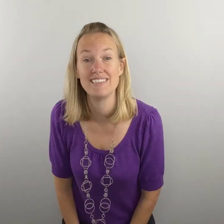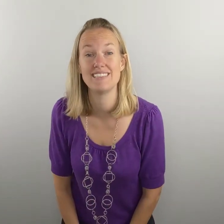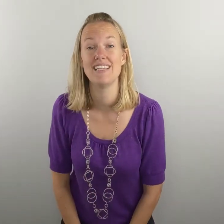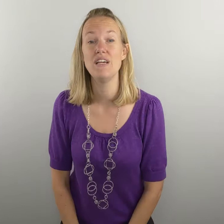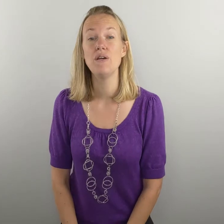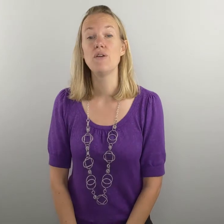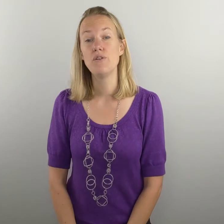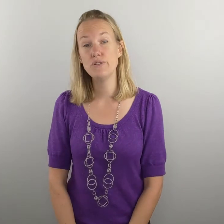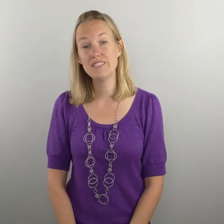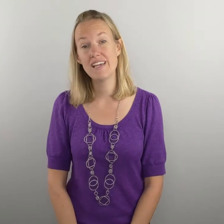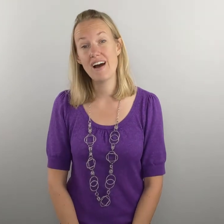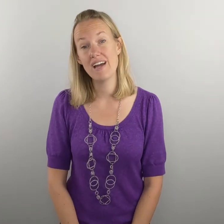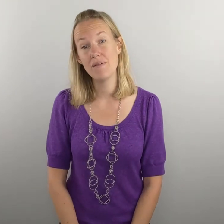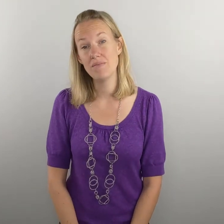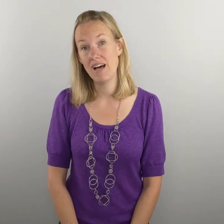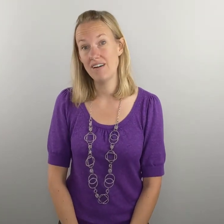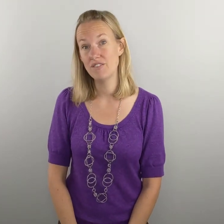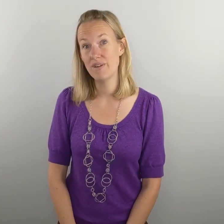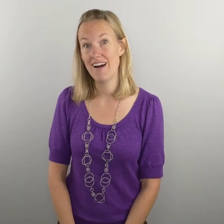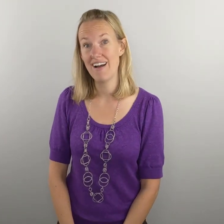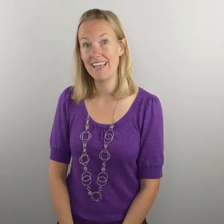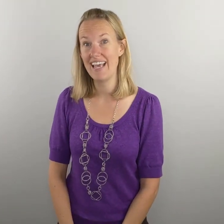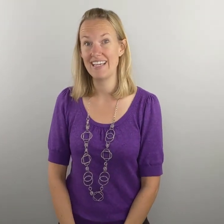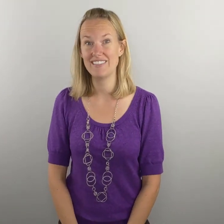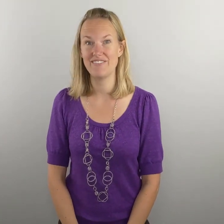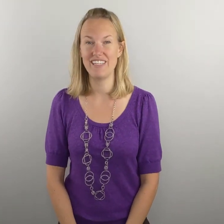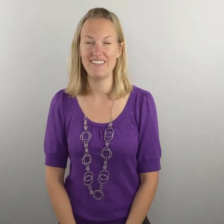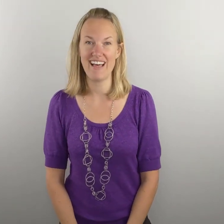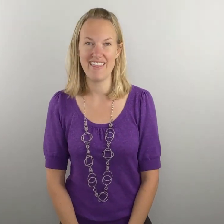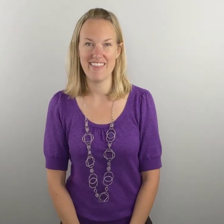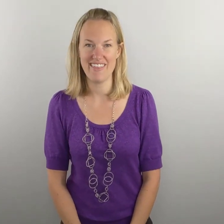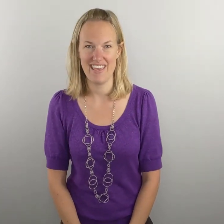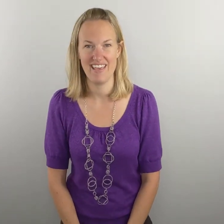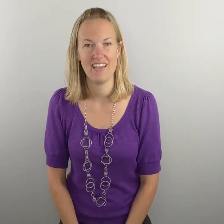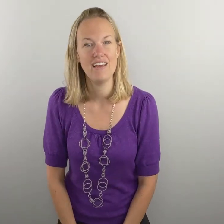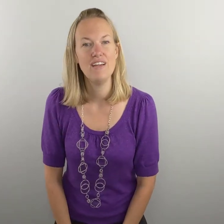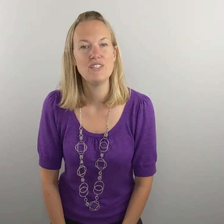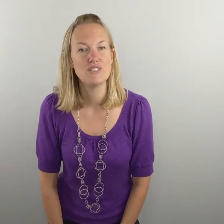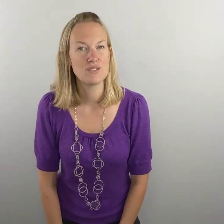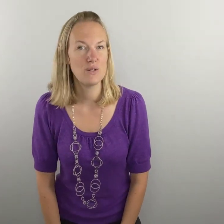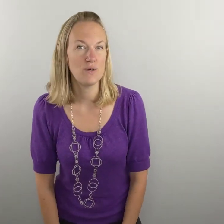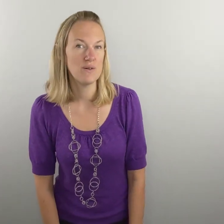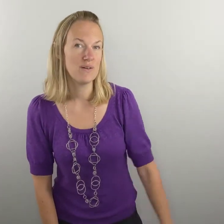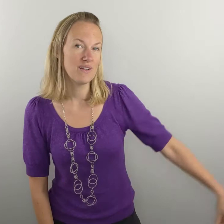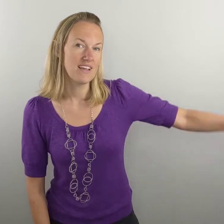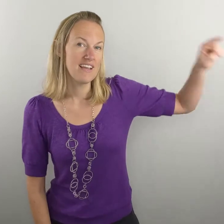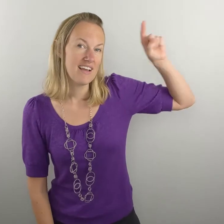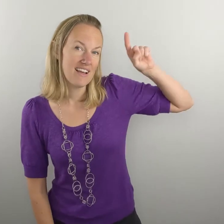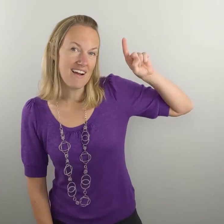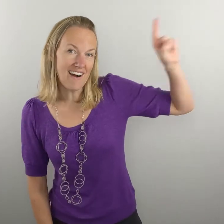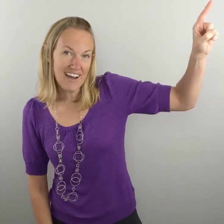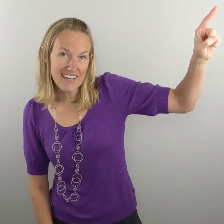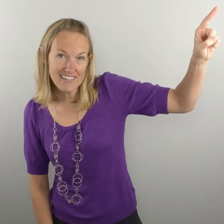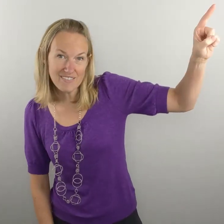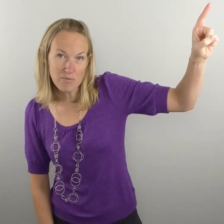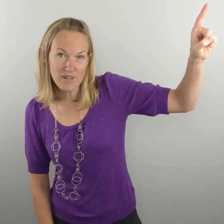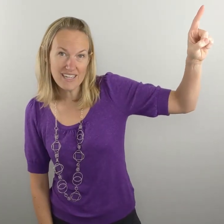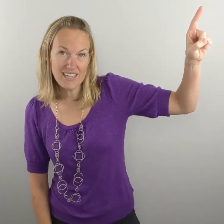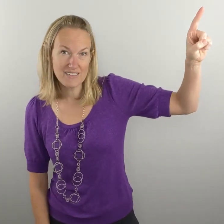chorus. You say I am loved when I can't feel a thing. So God, we're pointing to